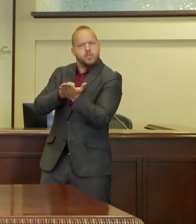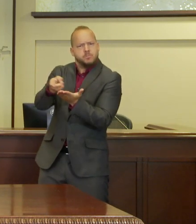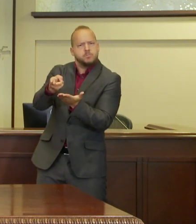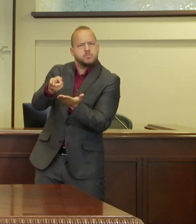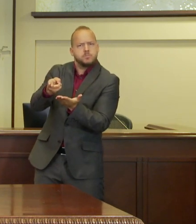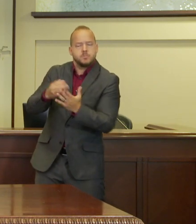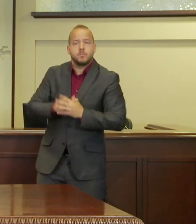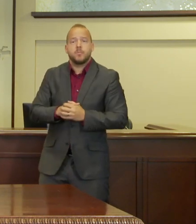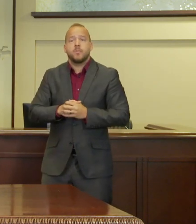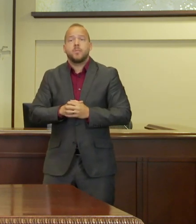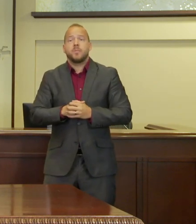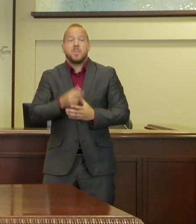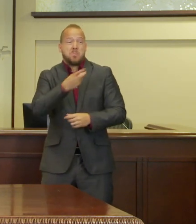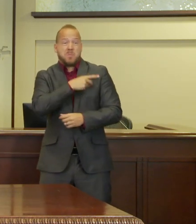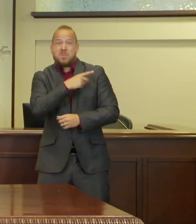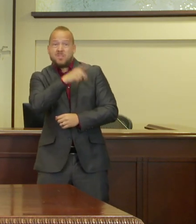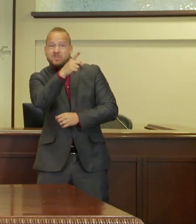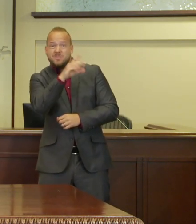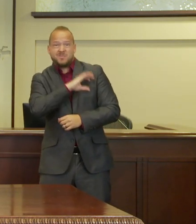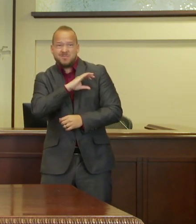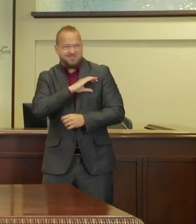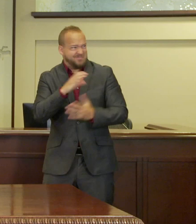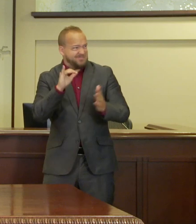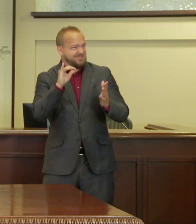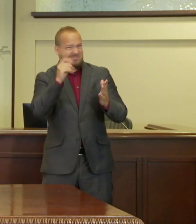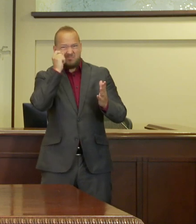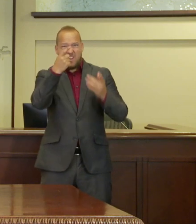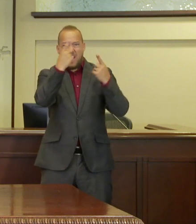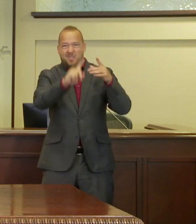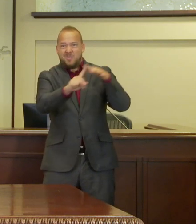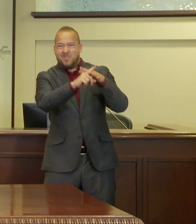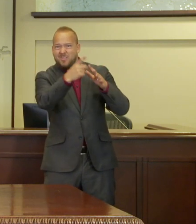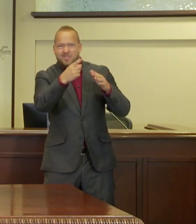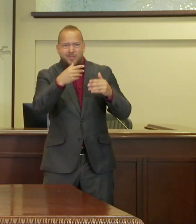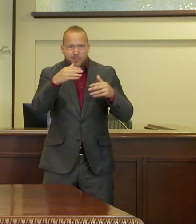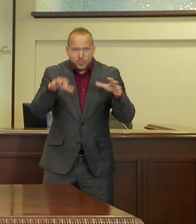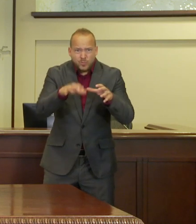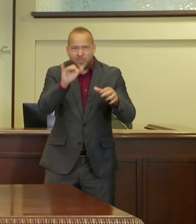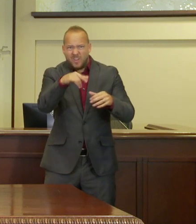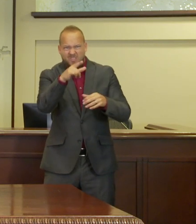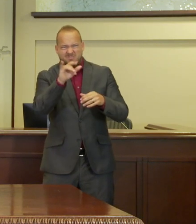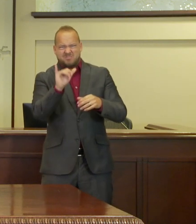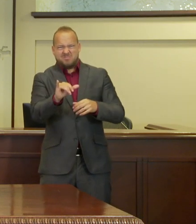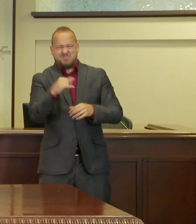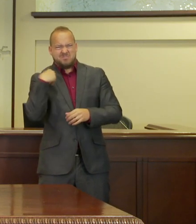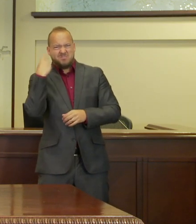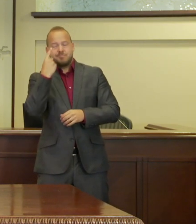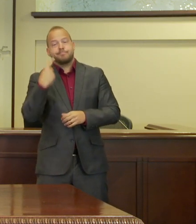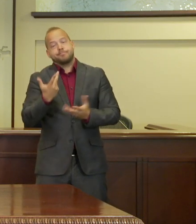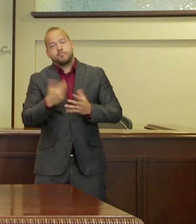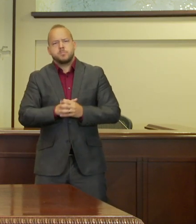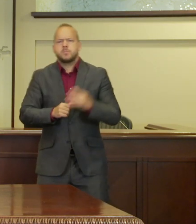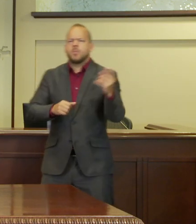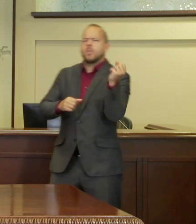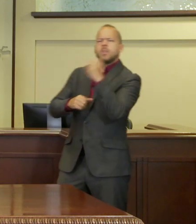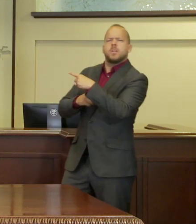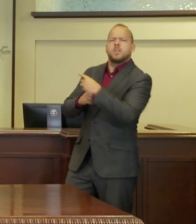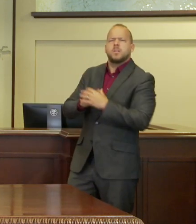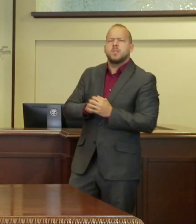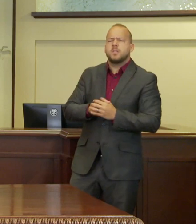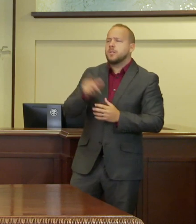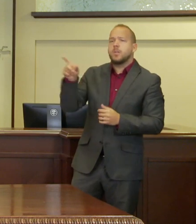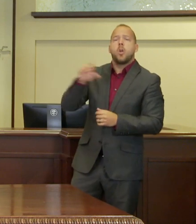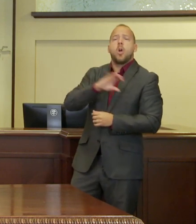hadn't done all that already. Second part of the question, can you elaborate on some of the individual conversations that your officers are having with